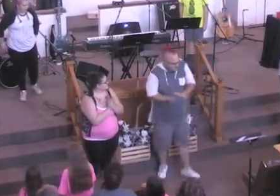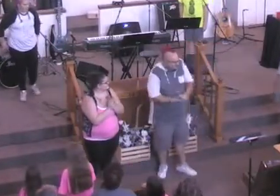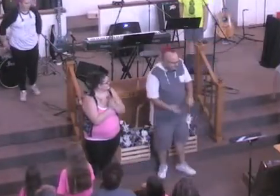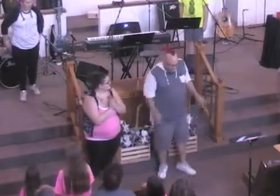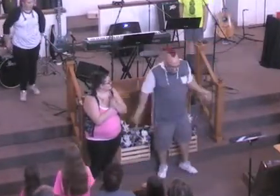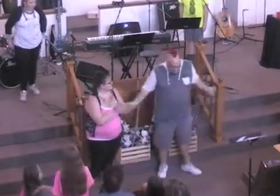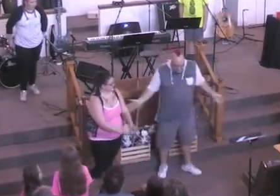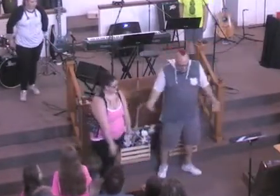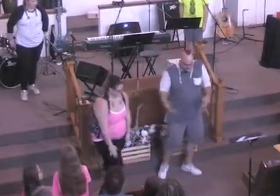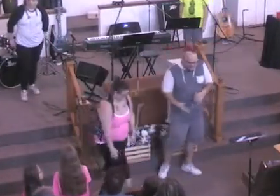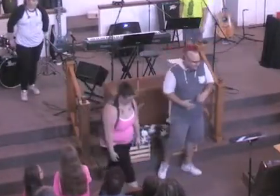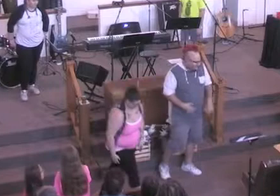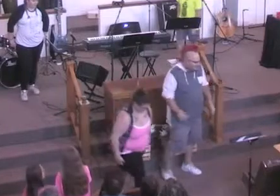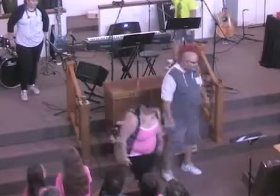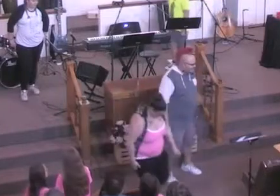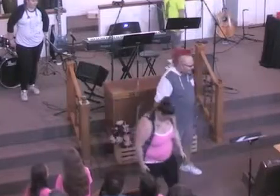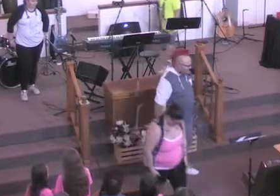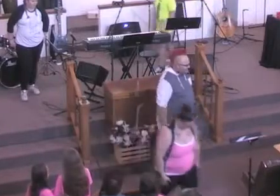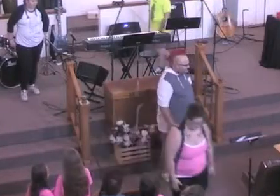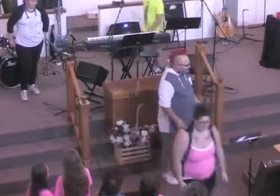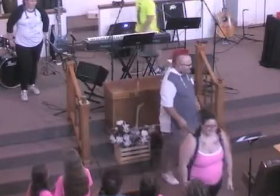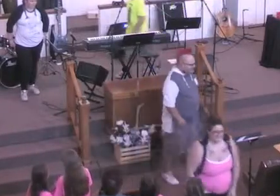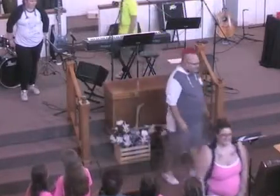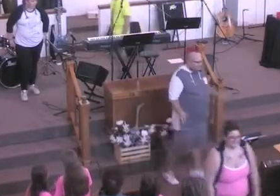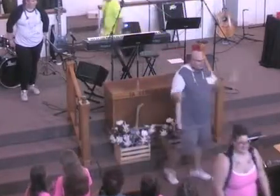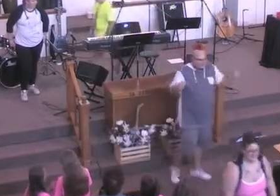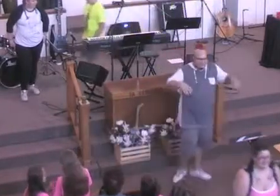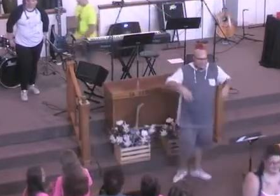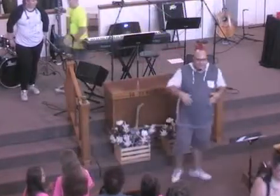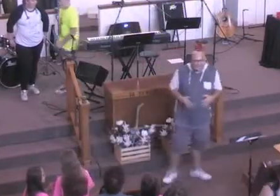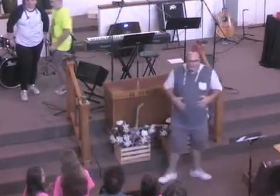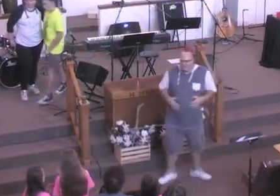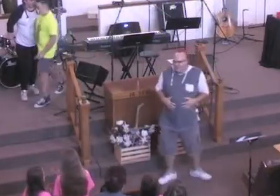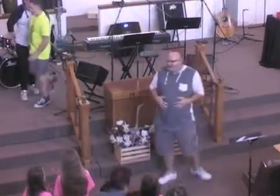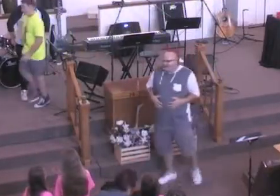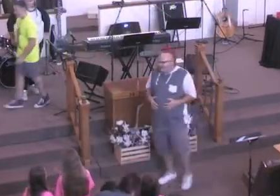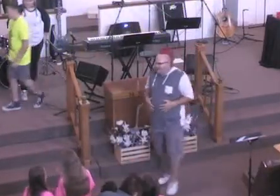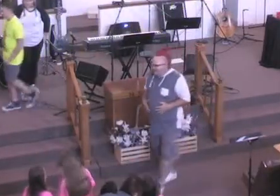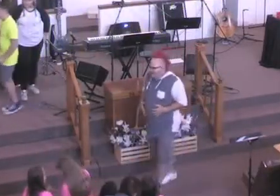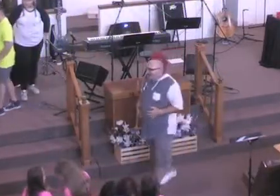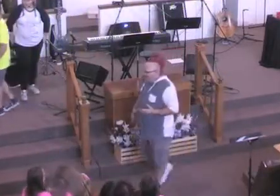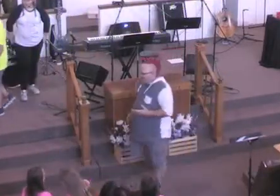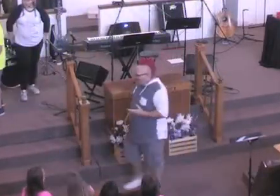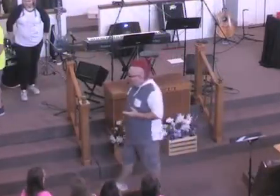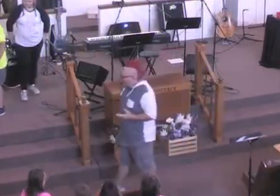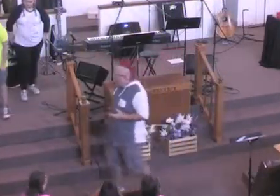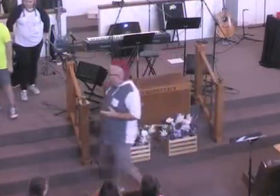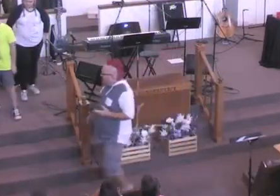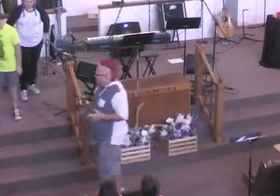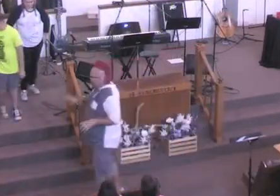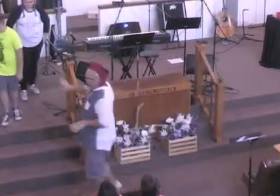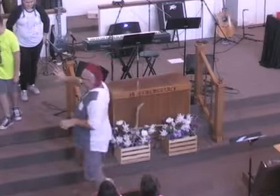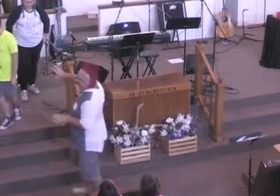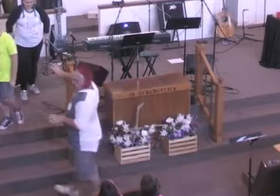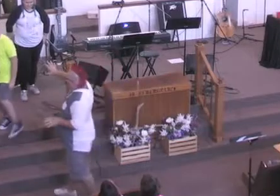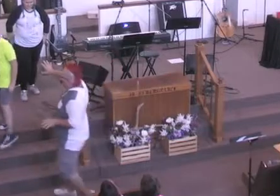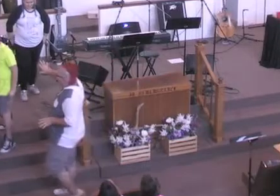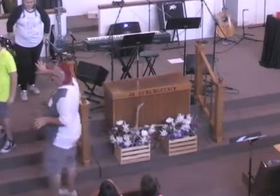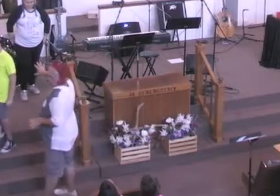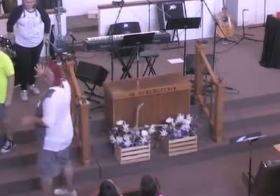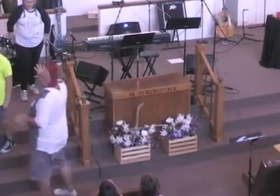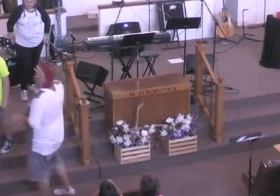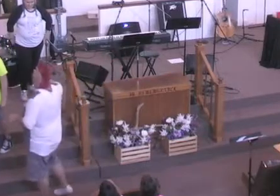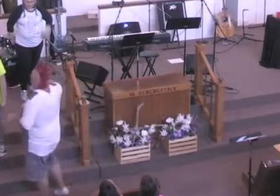All right, thank you, volunteers. You guys can have a seat. Church, you can have a seat for just a moment. Now, listen, y'all stand up,